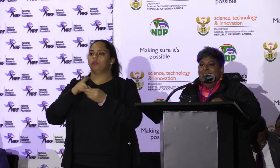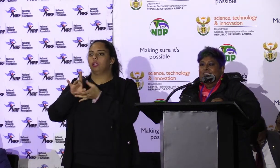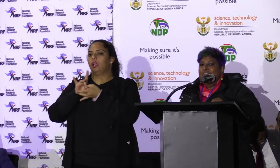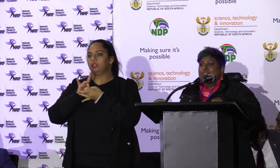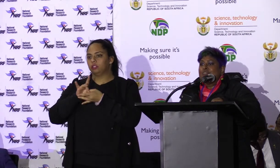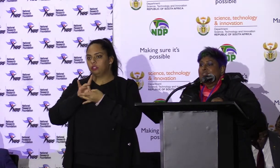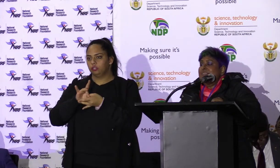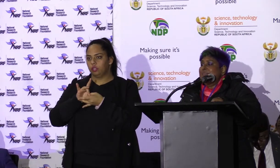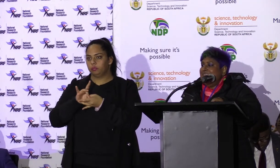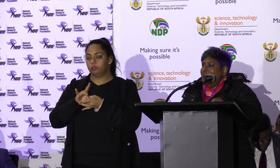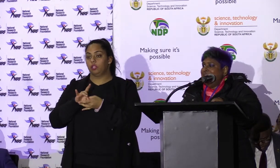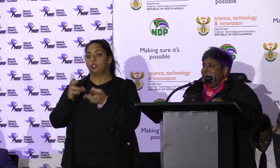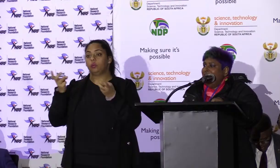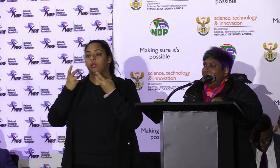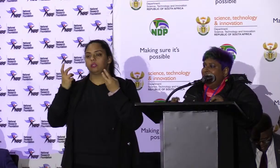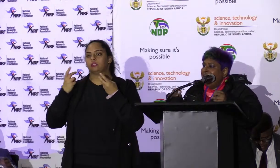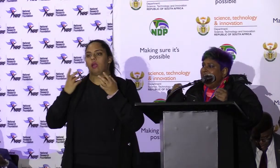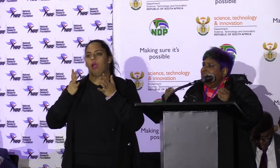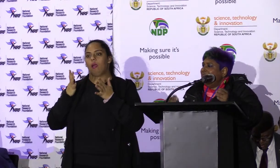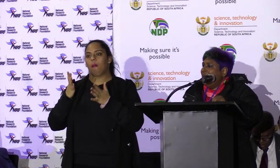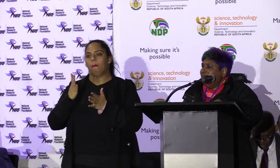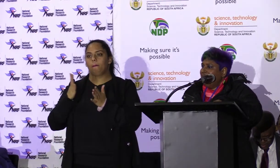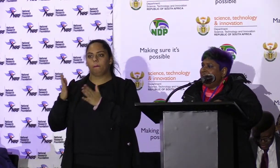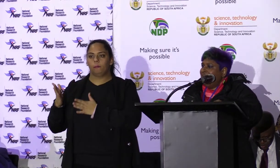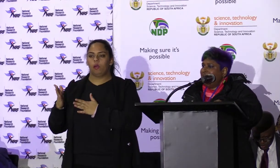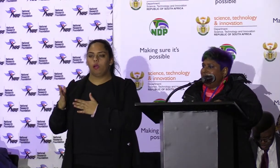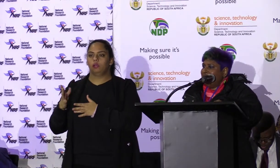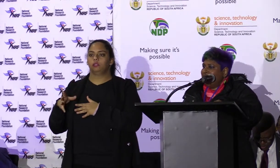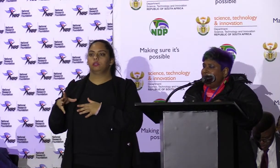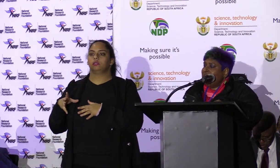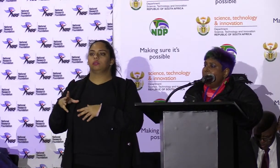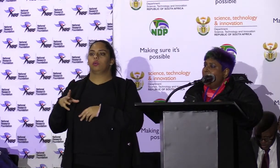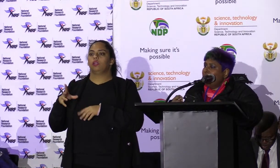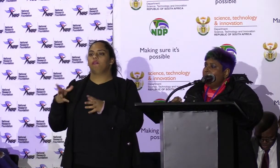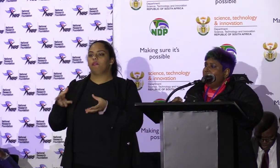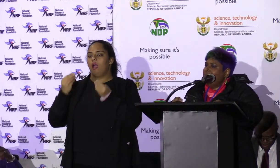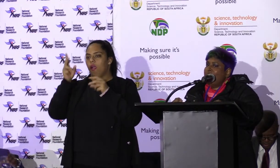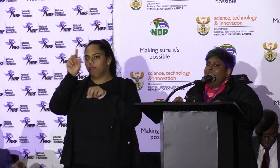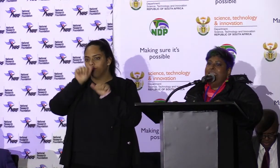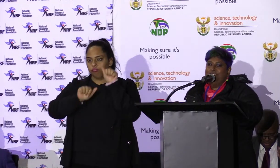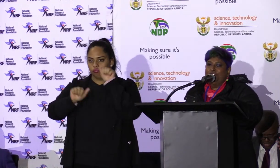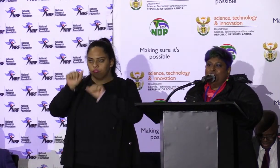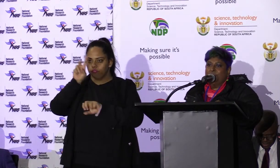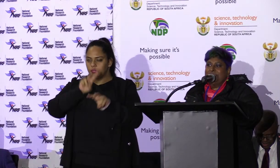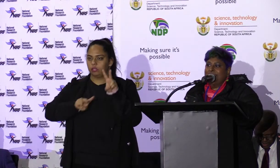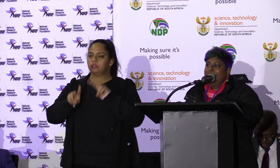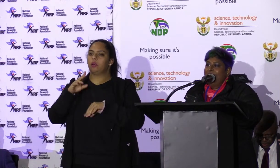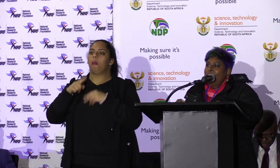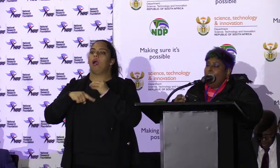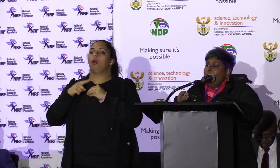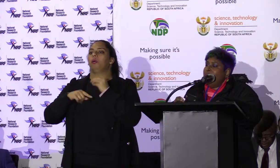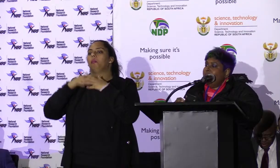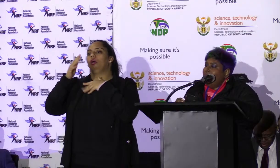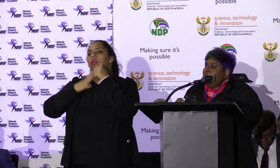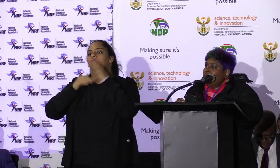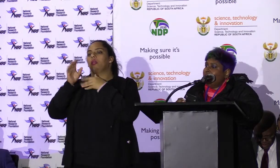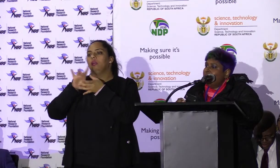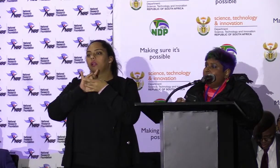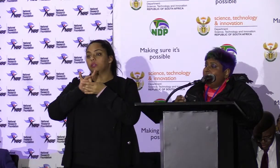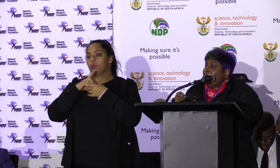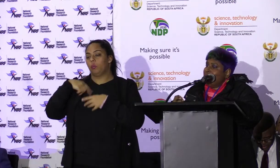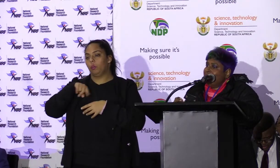relationships. So the tourism sector, in its final analysis, is about building relationships. We